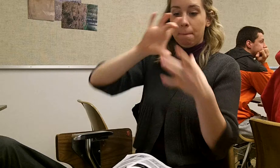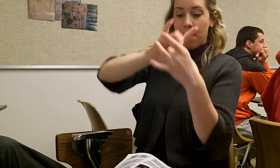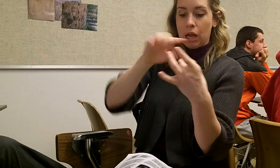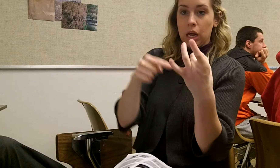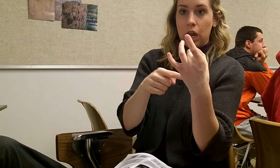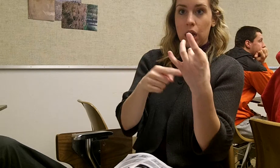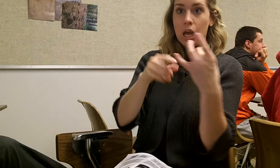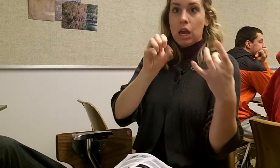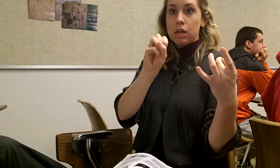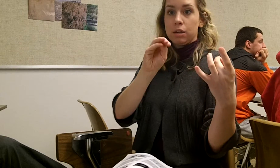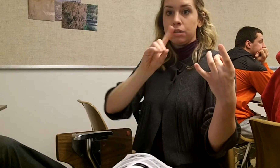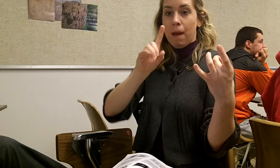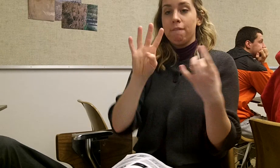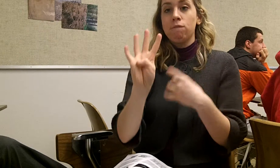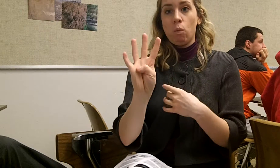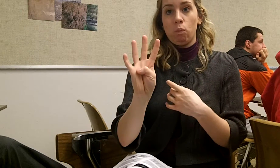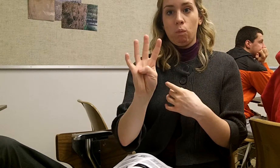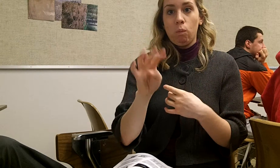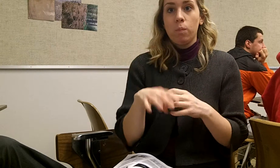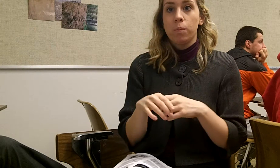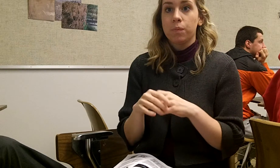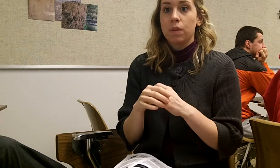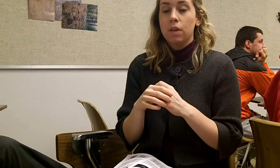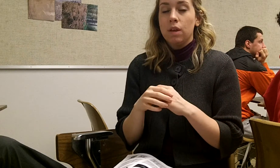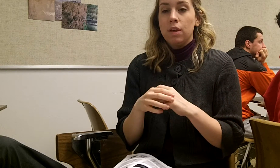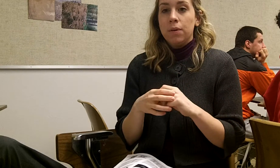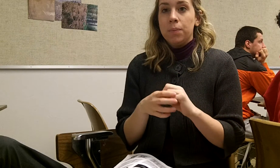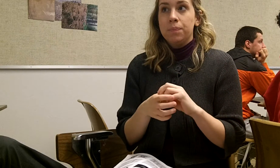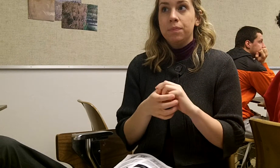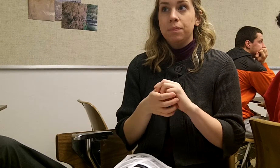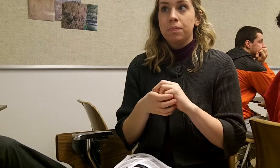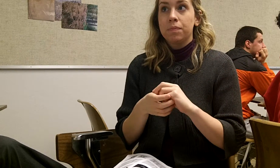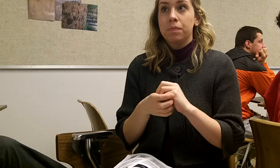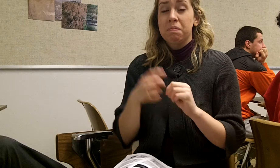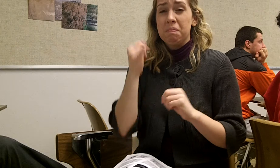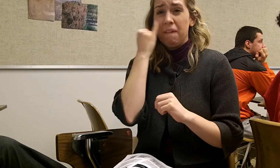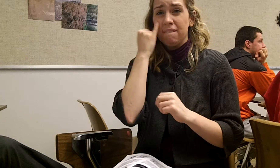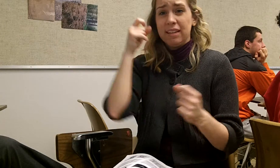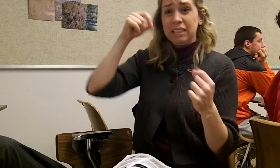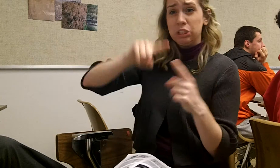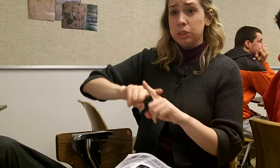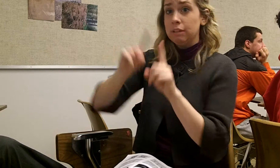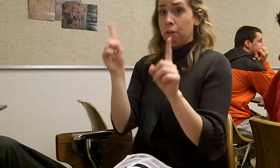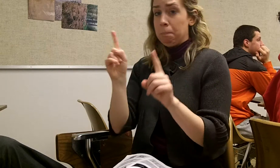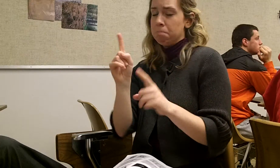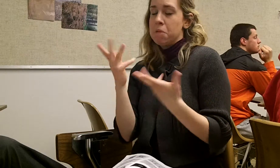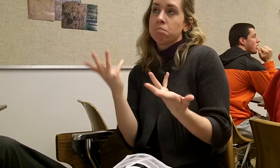If the ligand or the signal is something different, in this case it's BMP, one of these